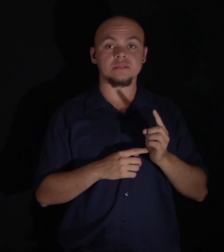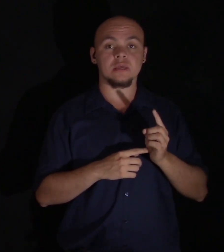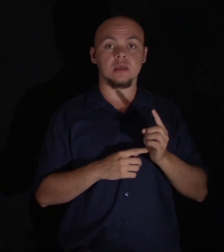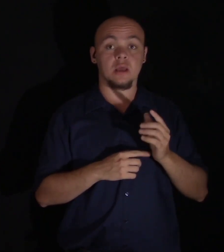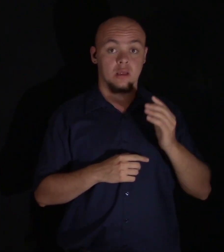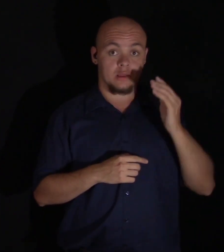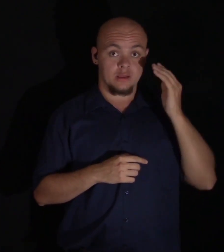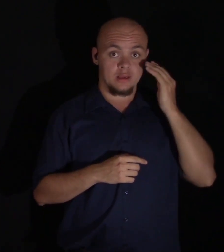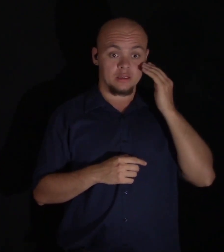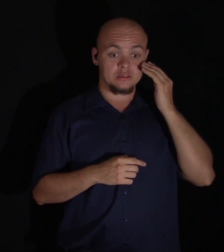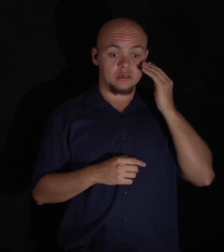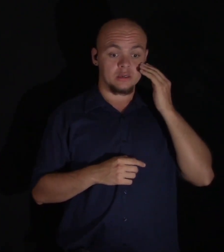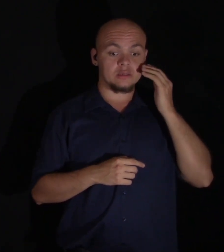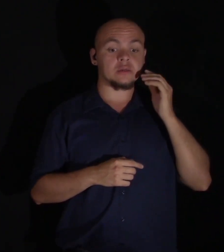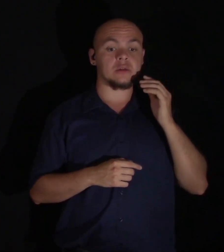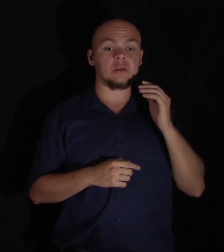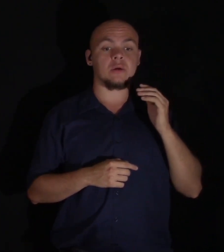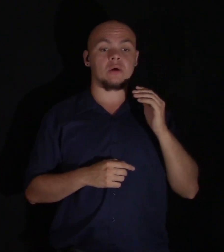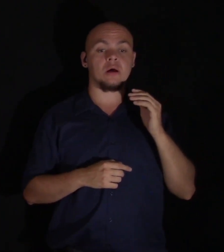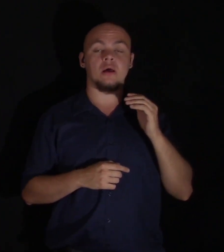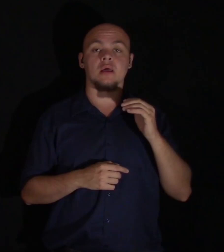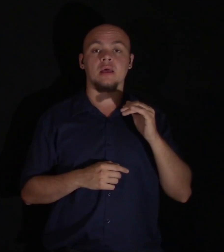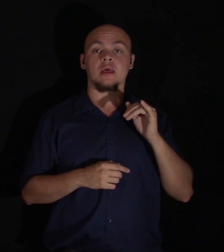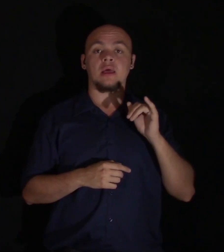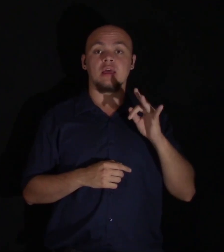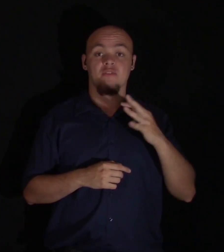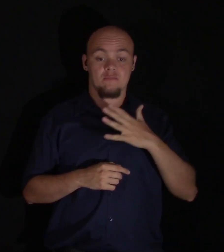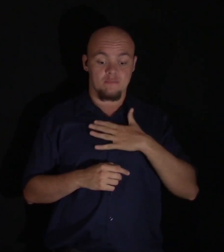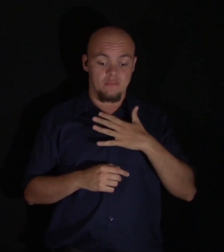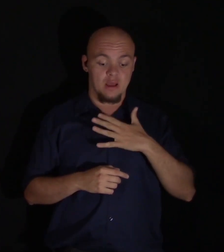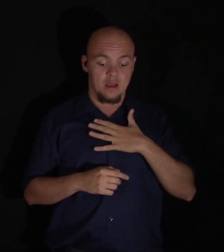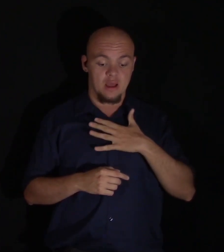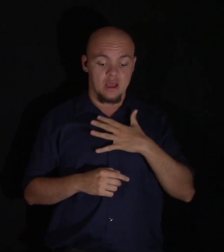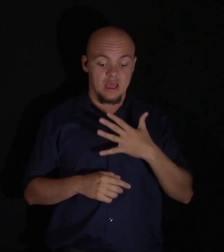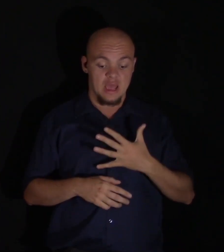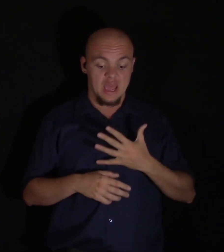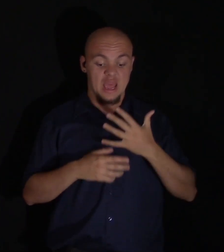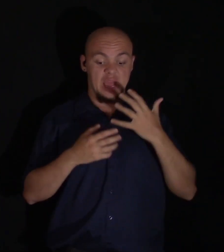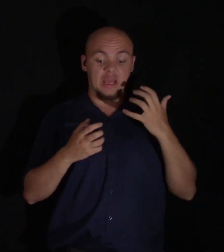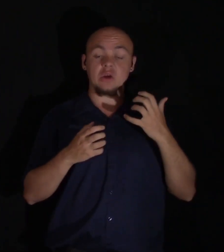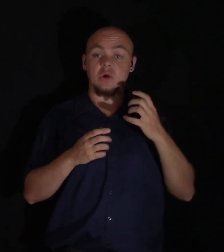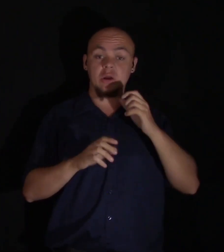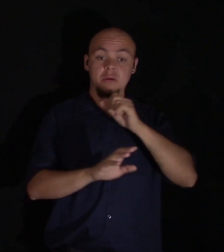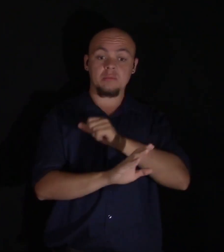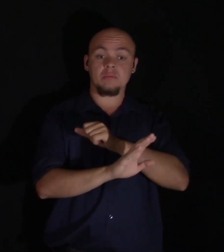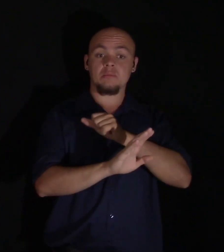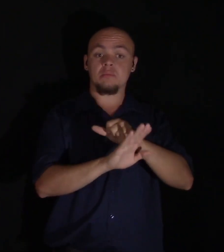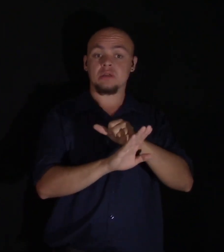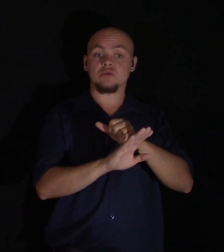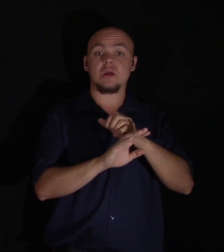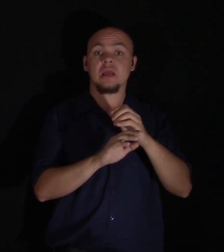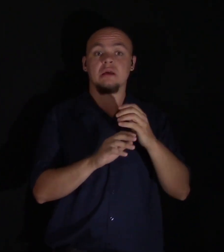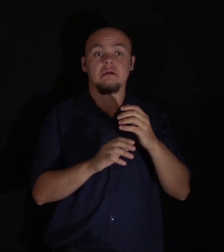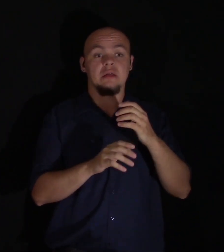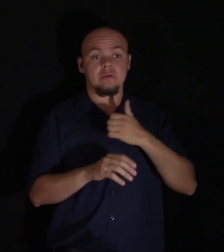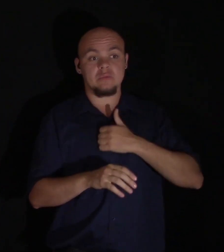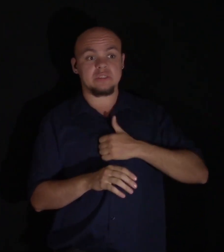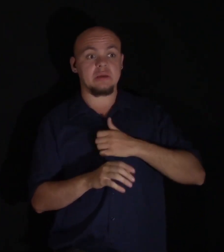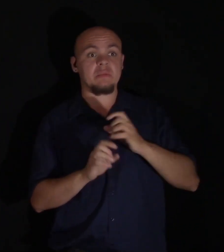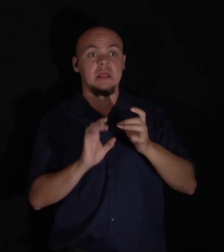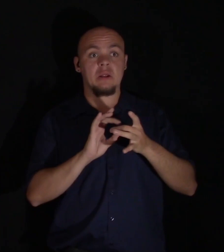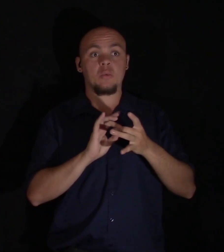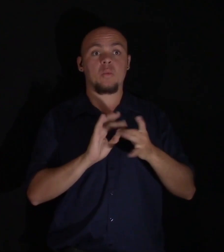conscious of what it would feel like if I could let my anger, betrayal, and resentment just release away, and